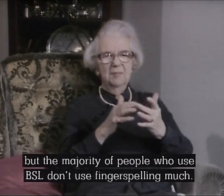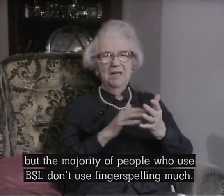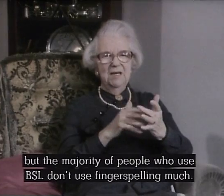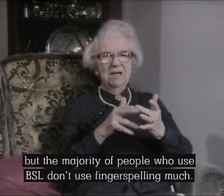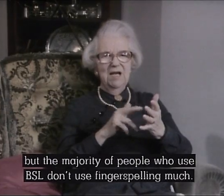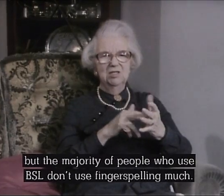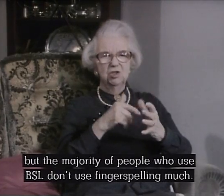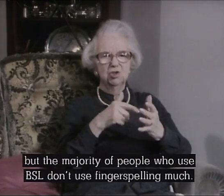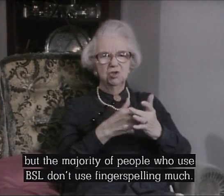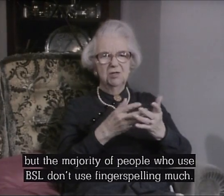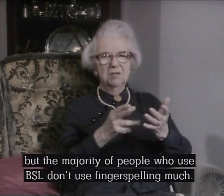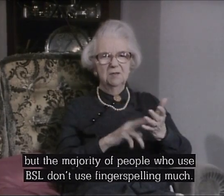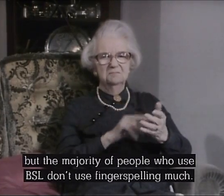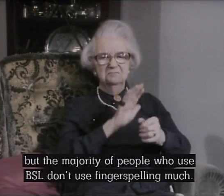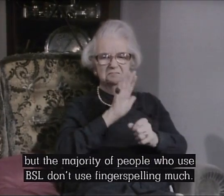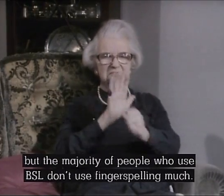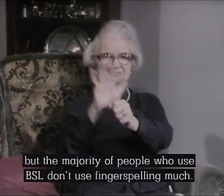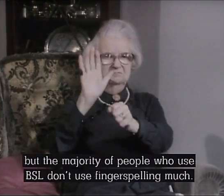don't use fingerspelling much.